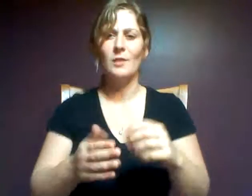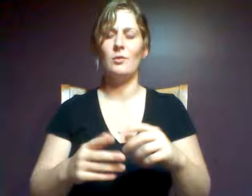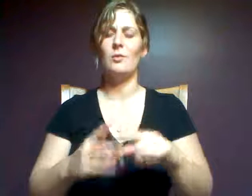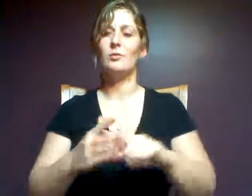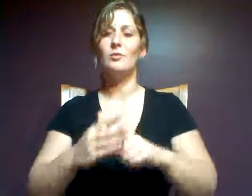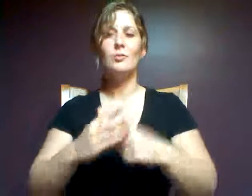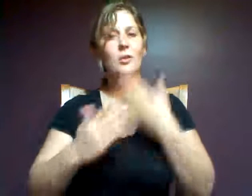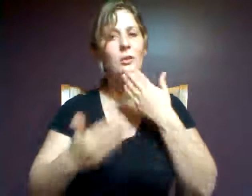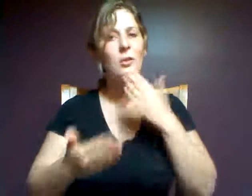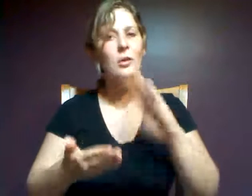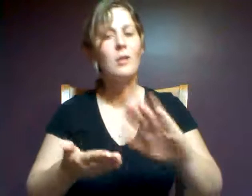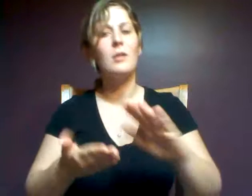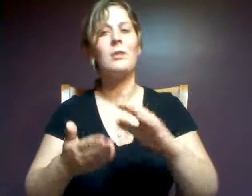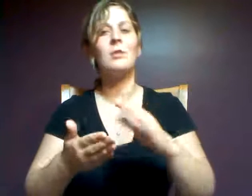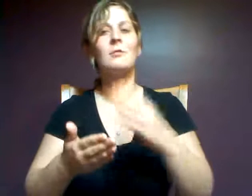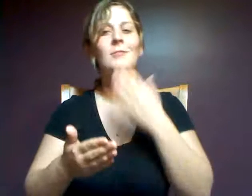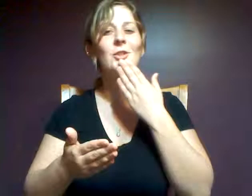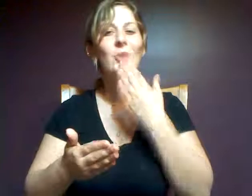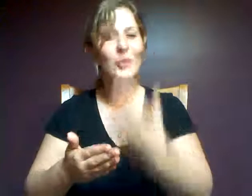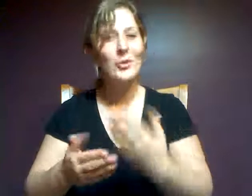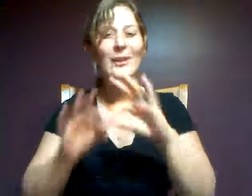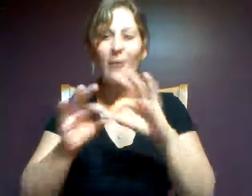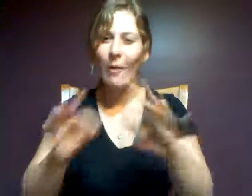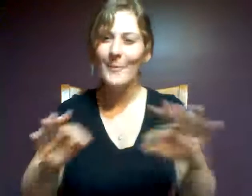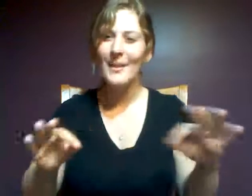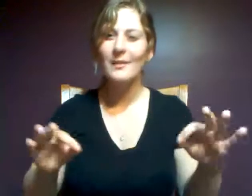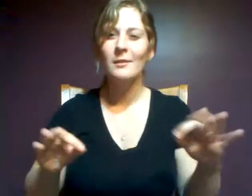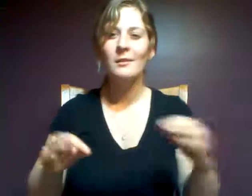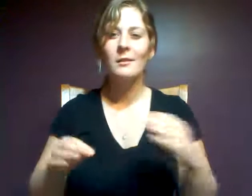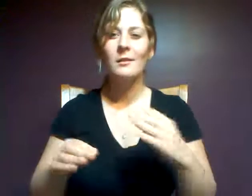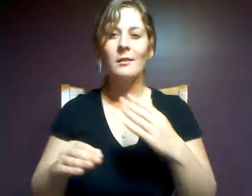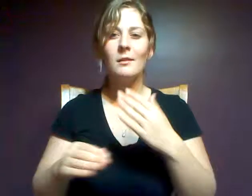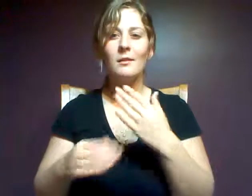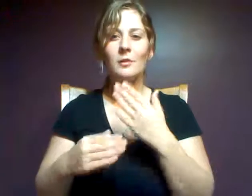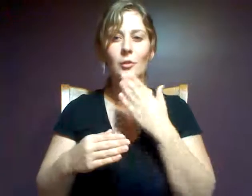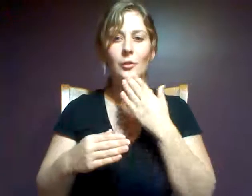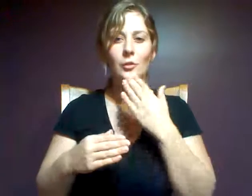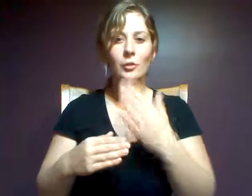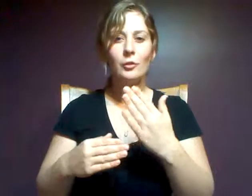appearance. And let me ask you, when was the last time that you kissed a mirror?